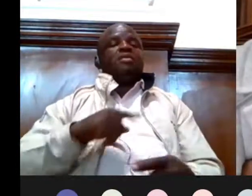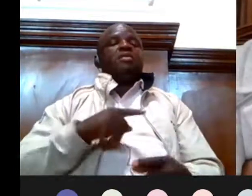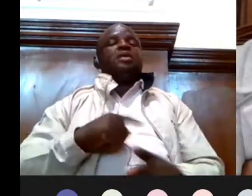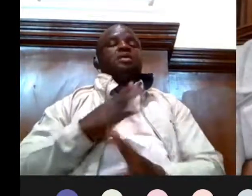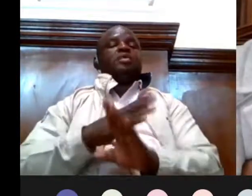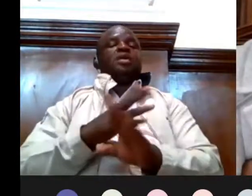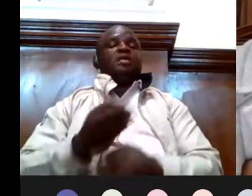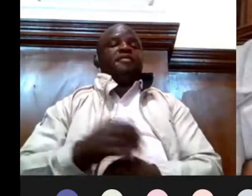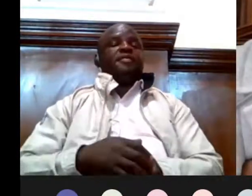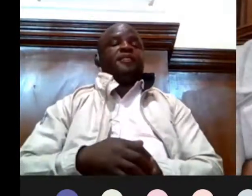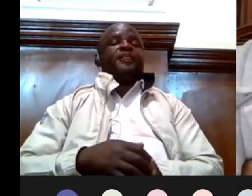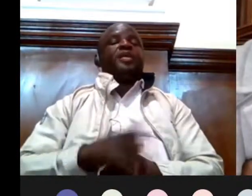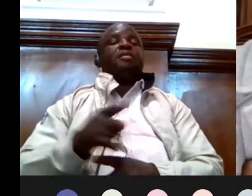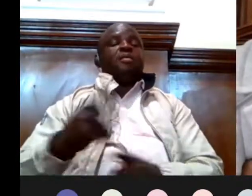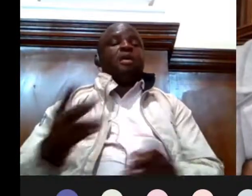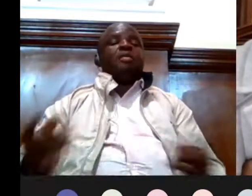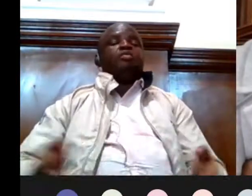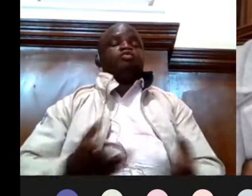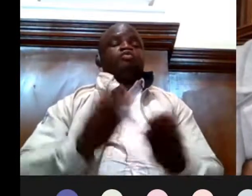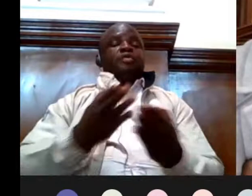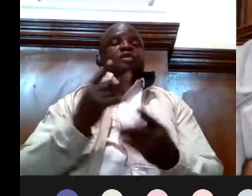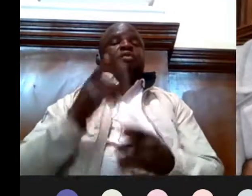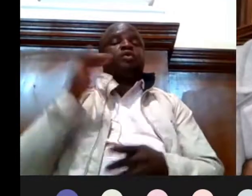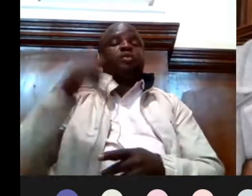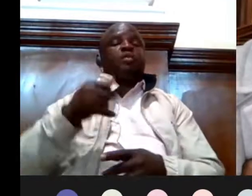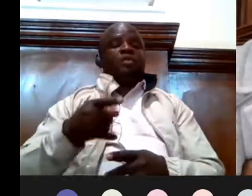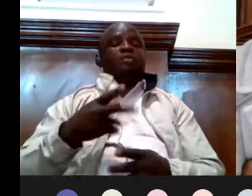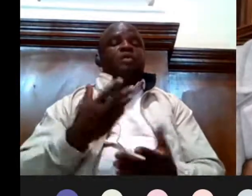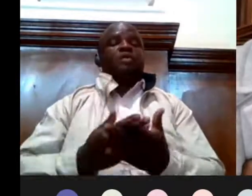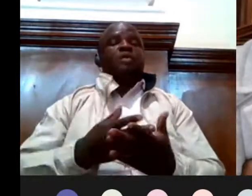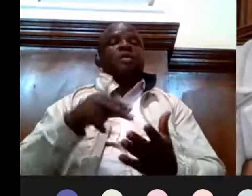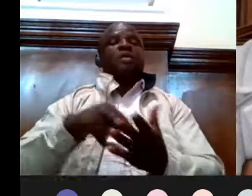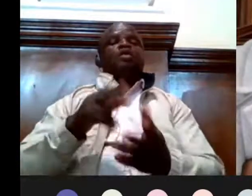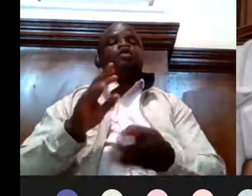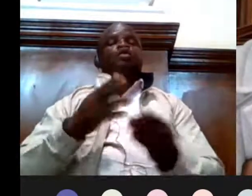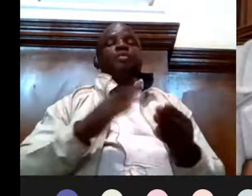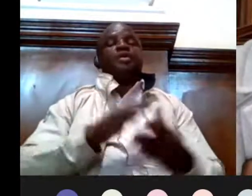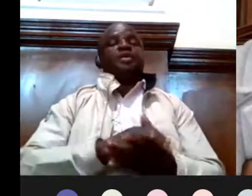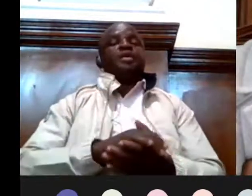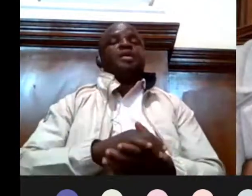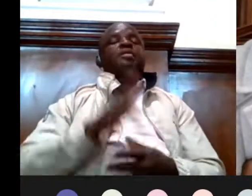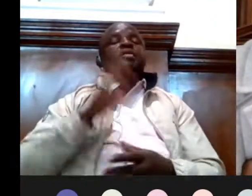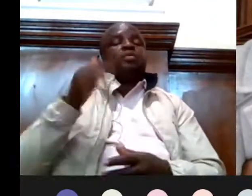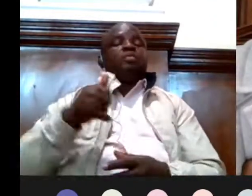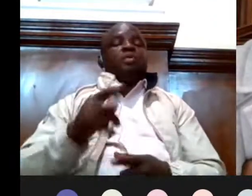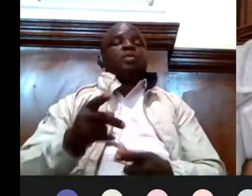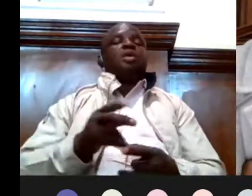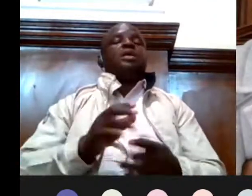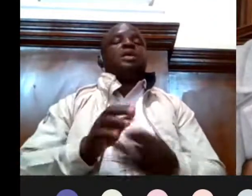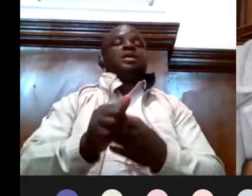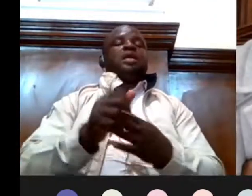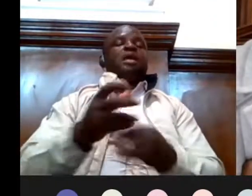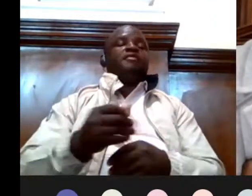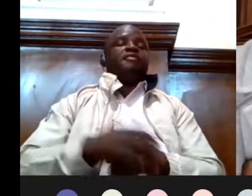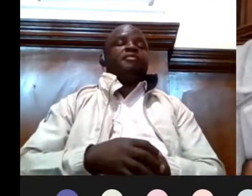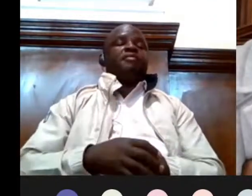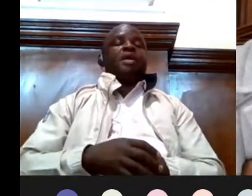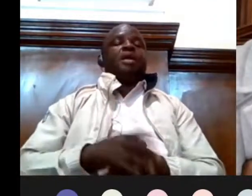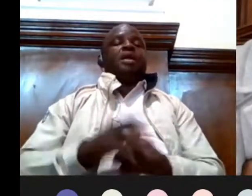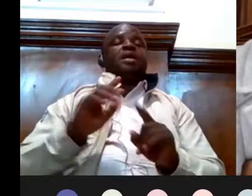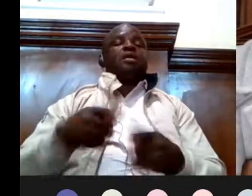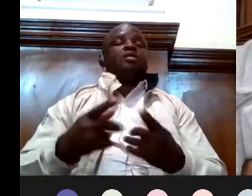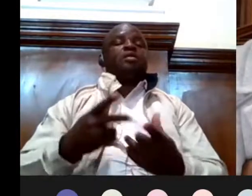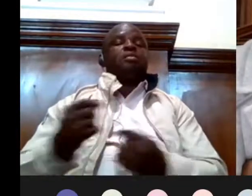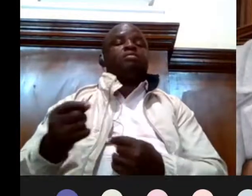ba e leng hore husane ke bona ba itloba sechaba sa husane ke bona ba itloba ba etapeli ba husane. We are not going to sit here and be